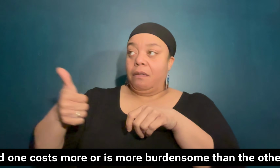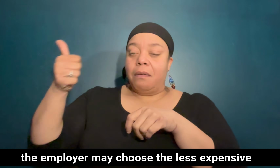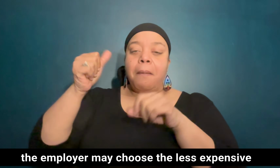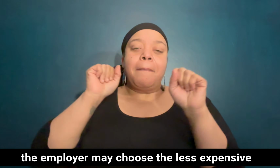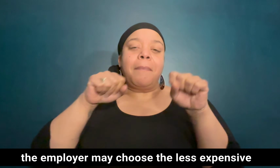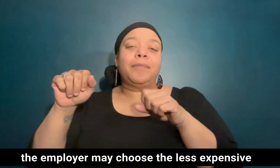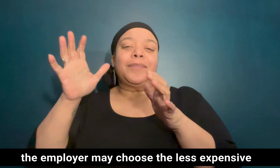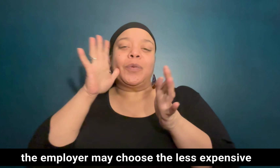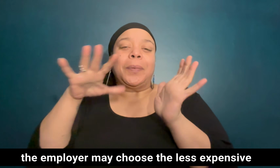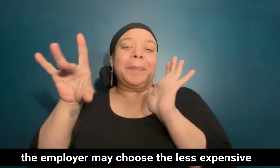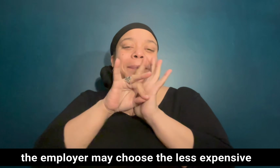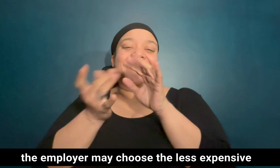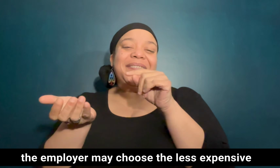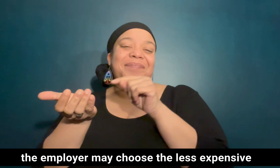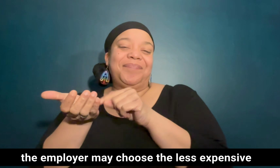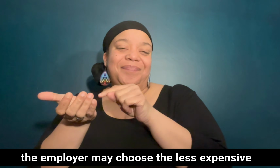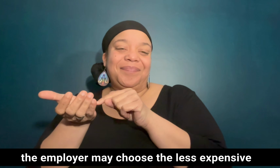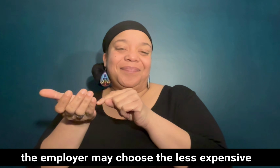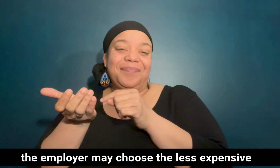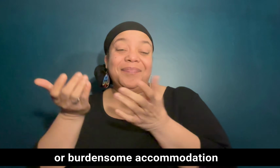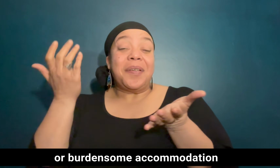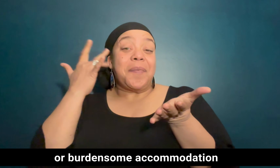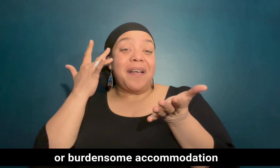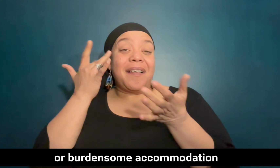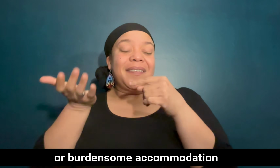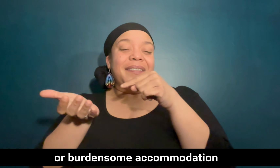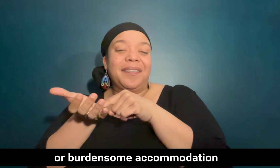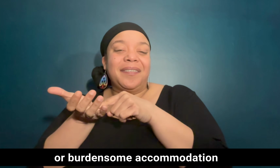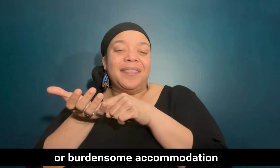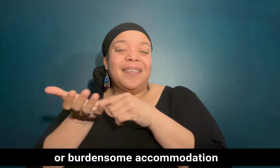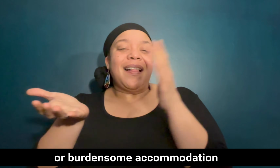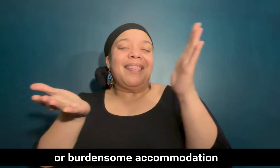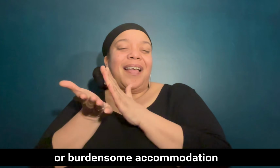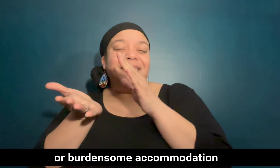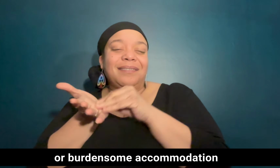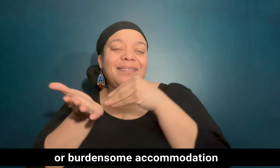the employer may choose the less expensive or burdensome accommodation